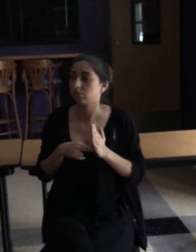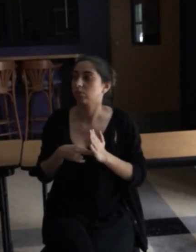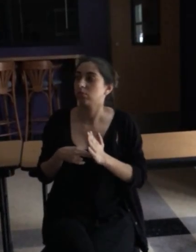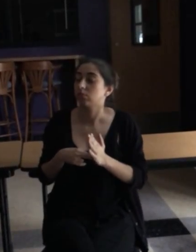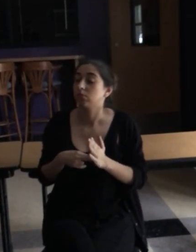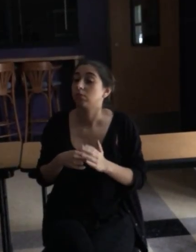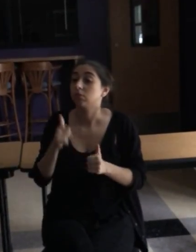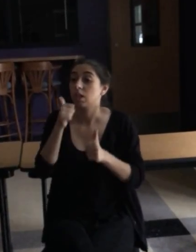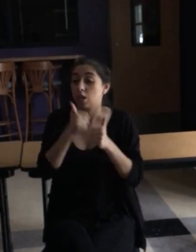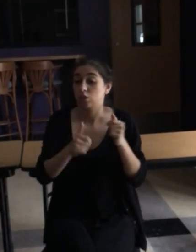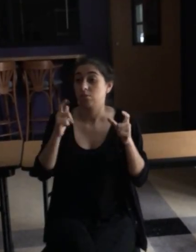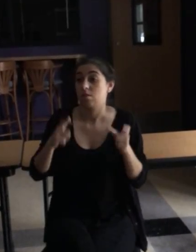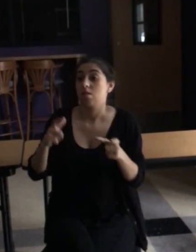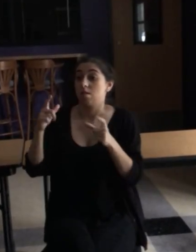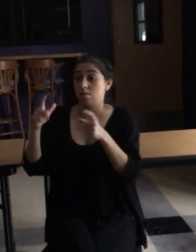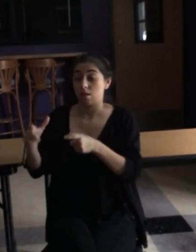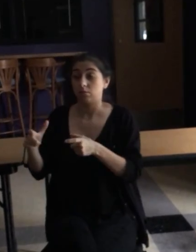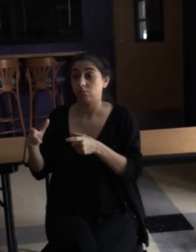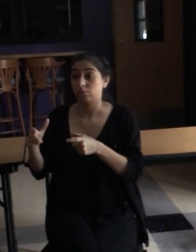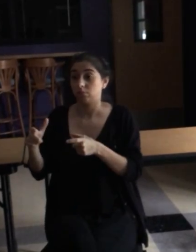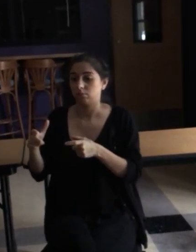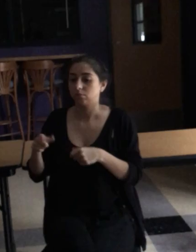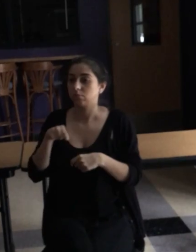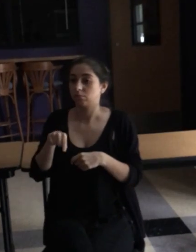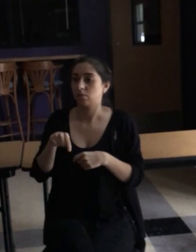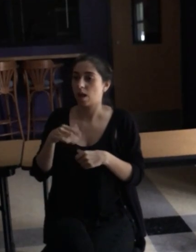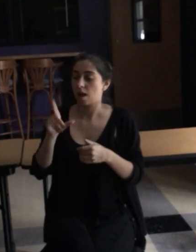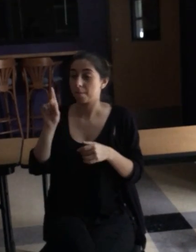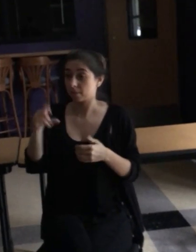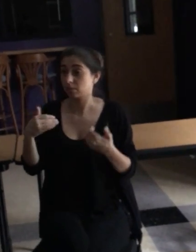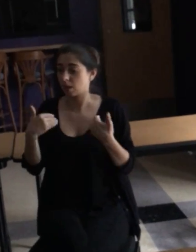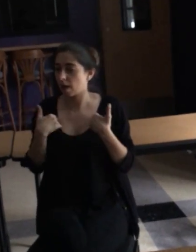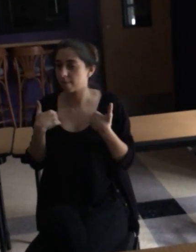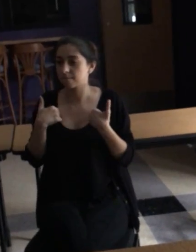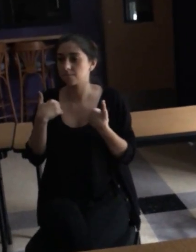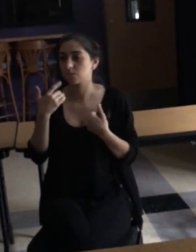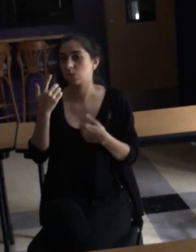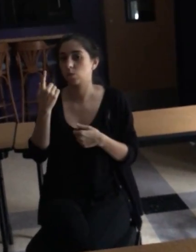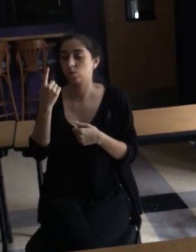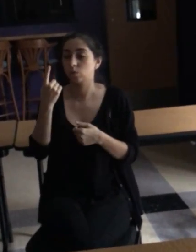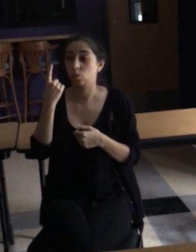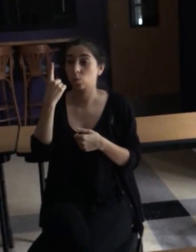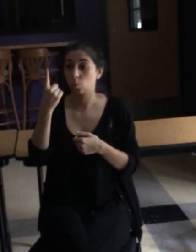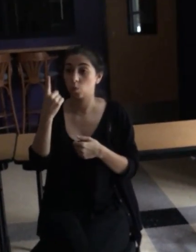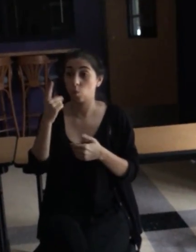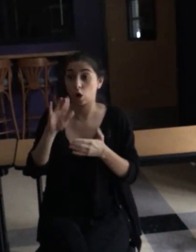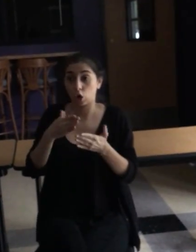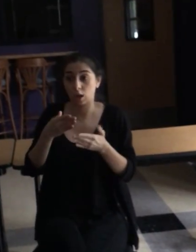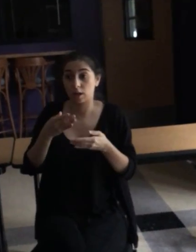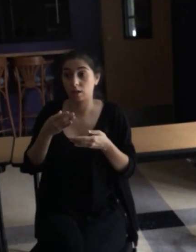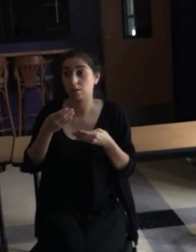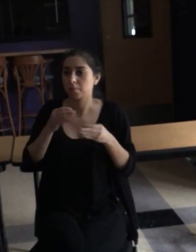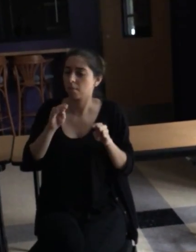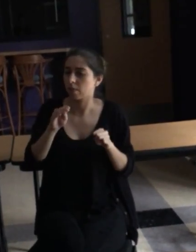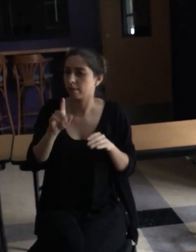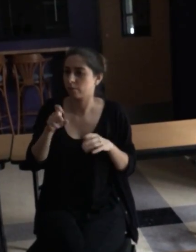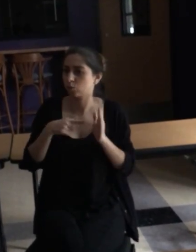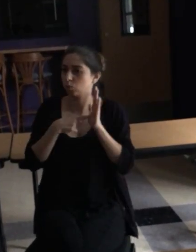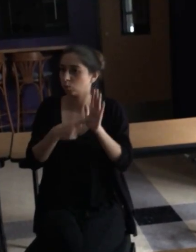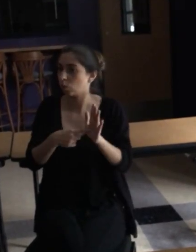Each plate that you have to give me has to have at least one cooking method displayed, and they cannot be